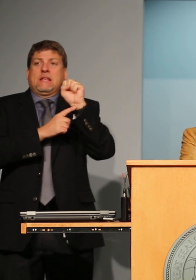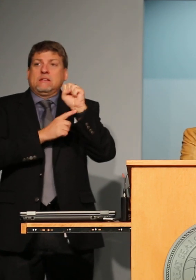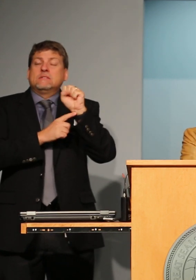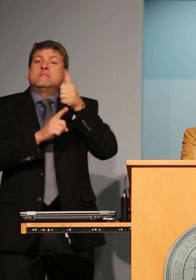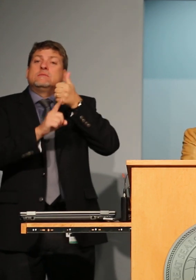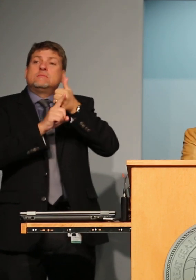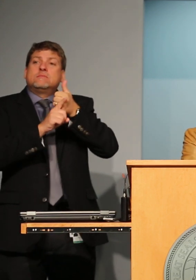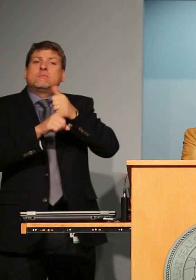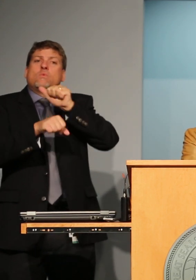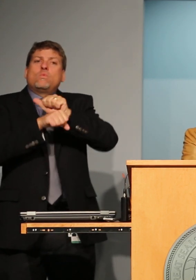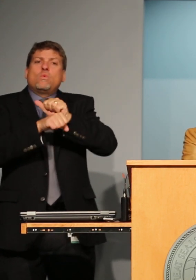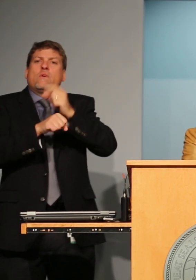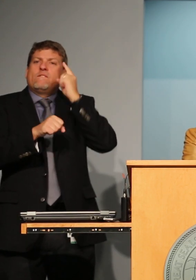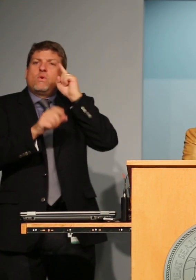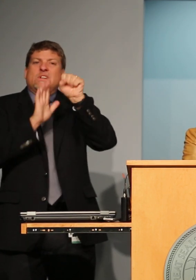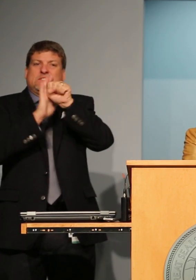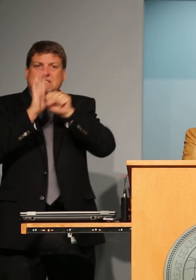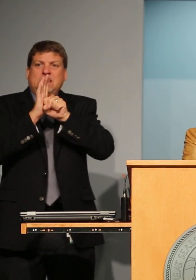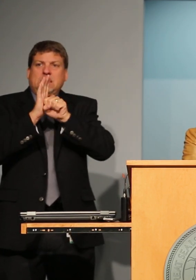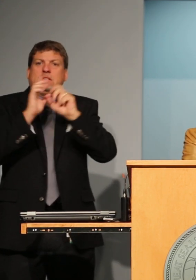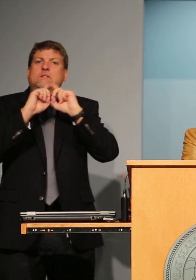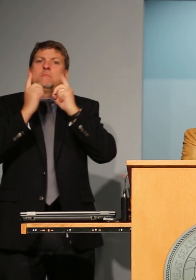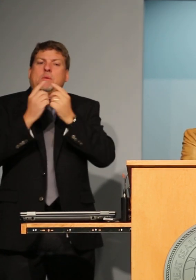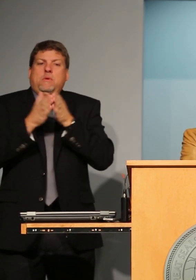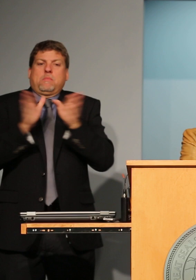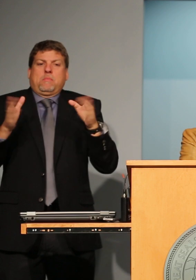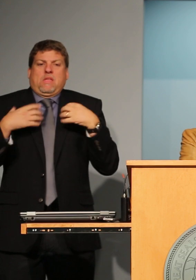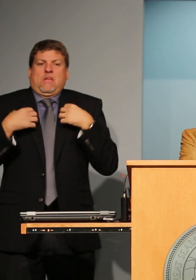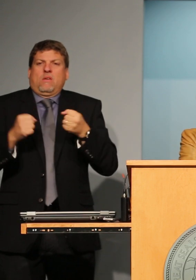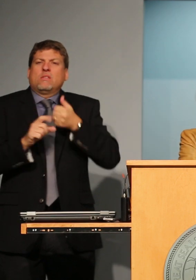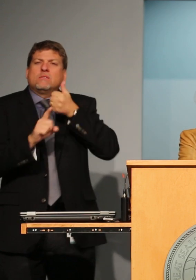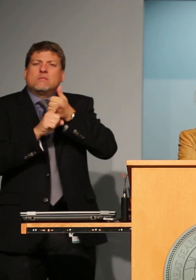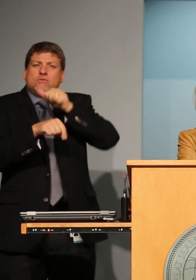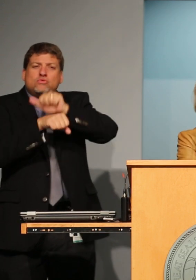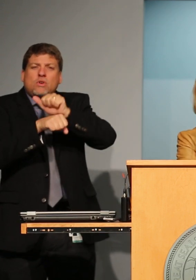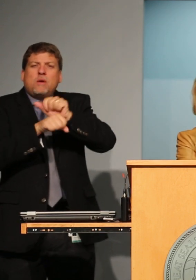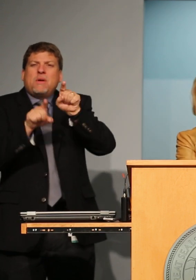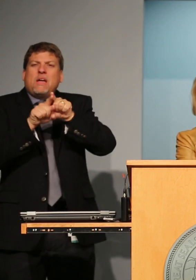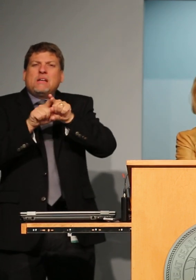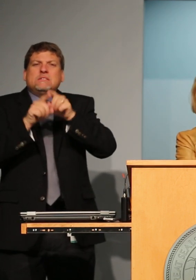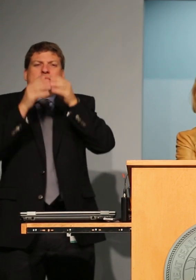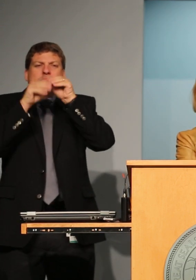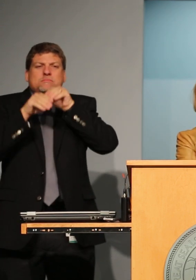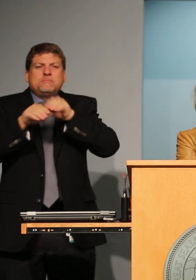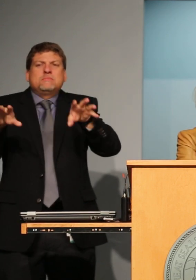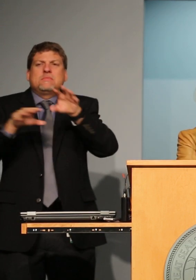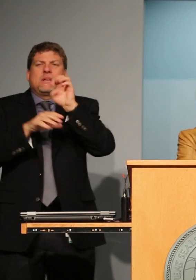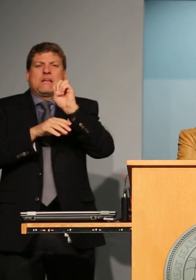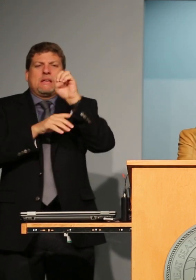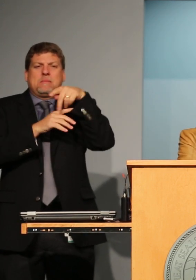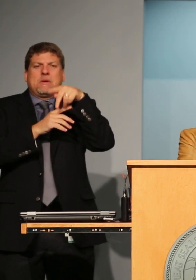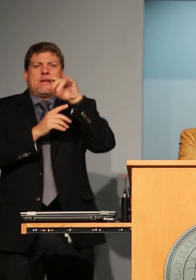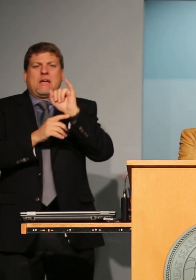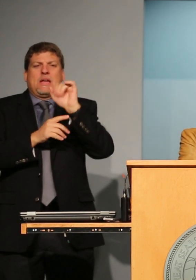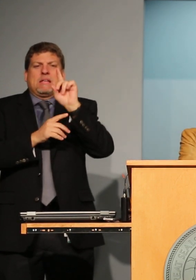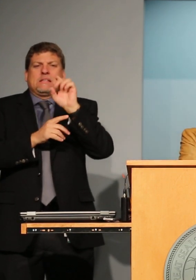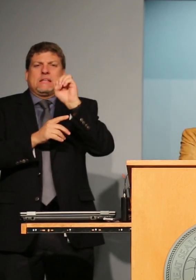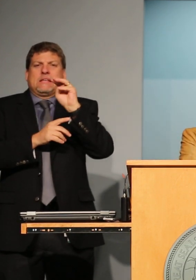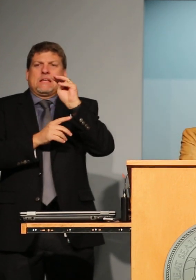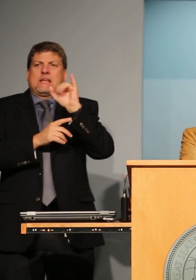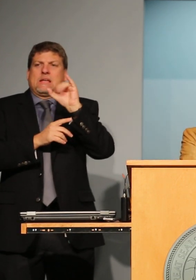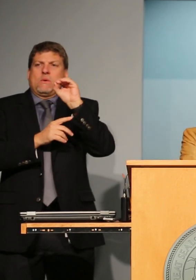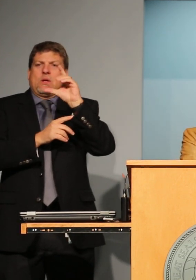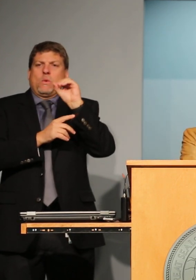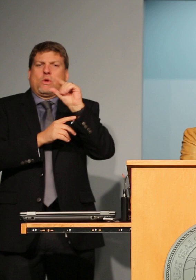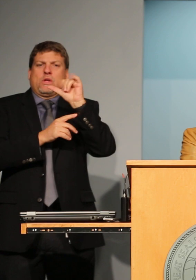of the department's Division of Public Health. I'm very proud of the quality of the work that she has done to